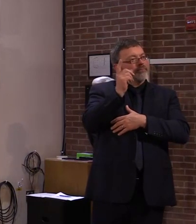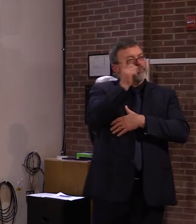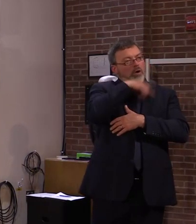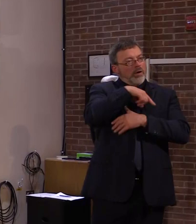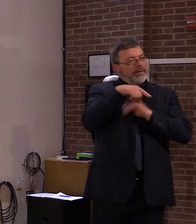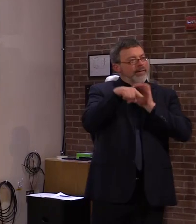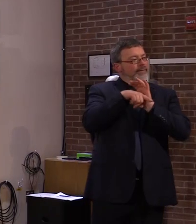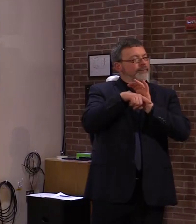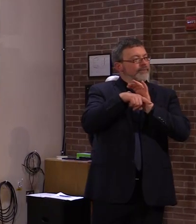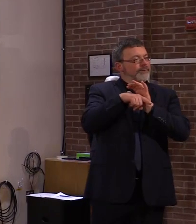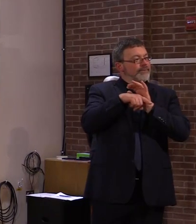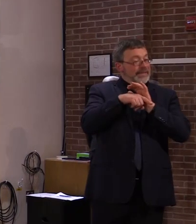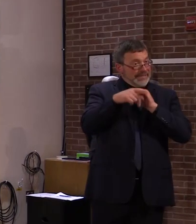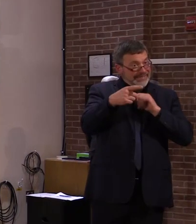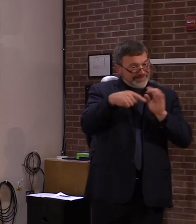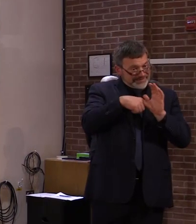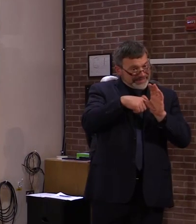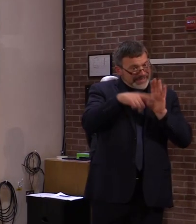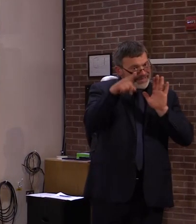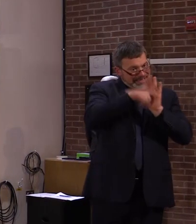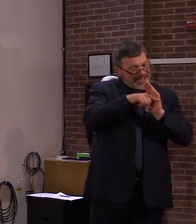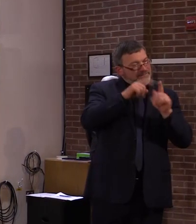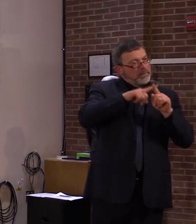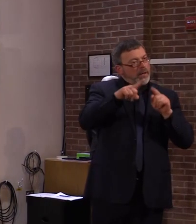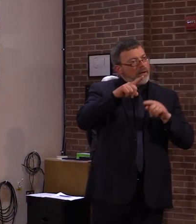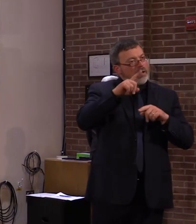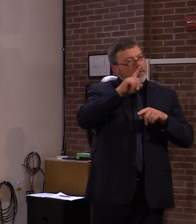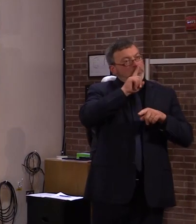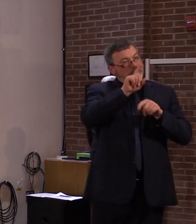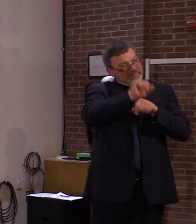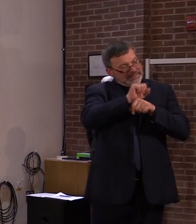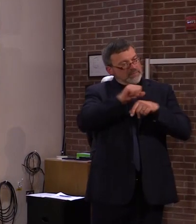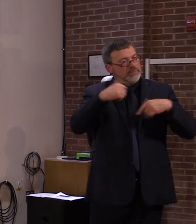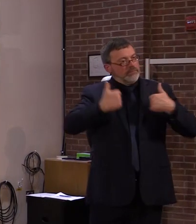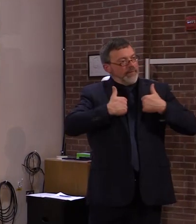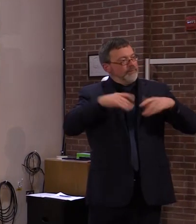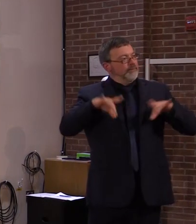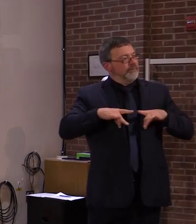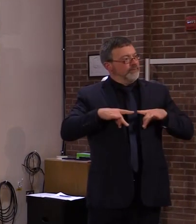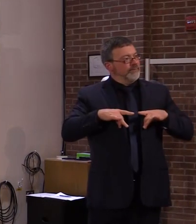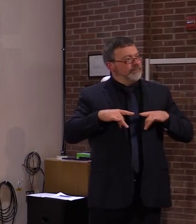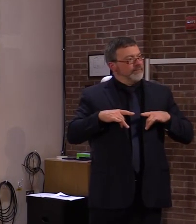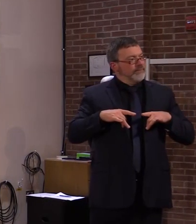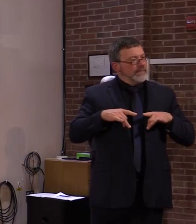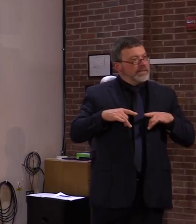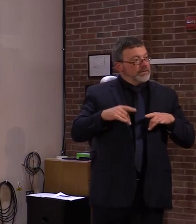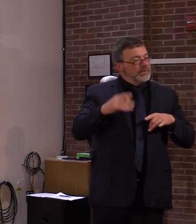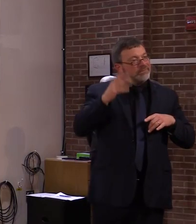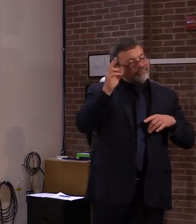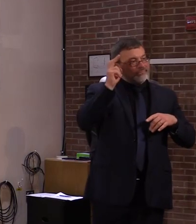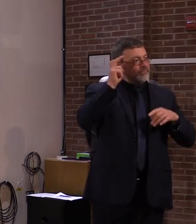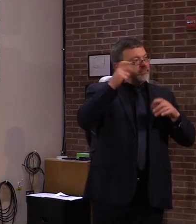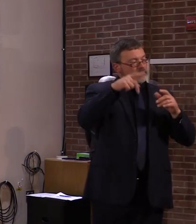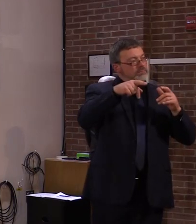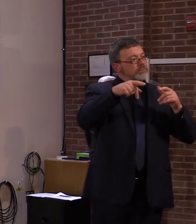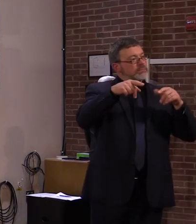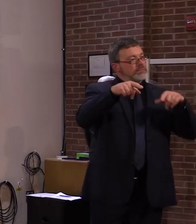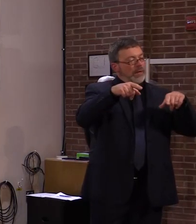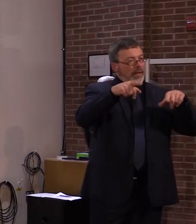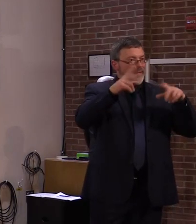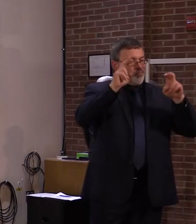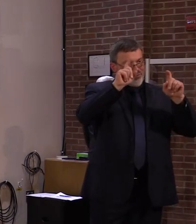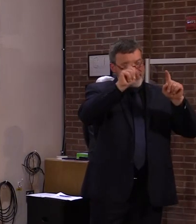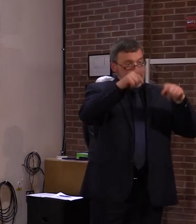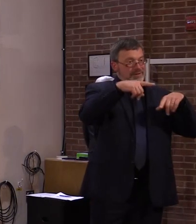negative results and then, you know, still showing signs, and a few days later getting tested again, getting a positive result.